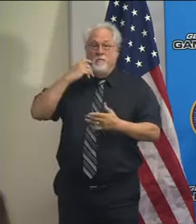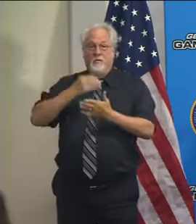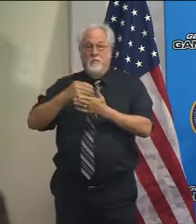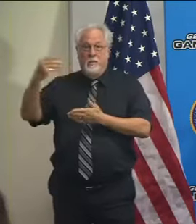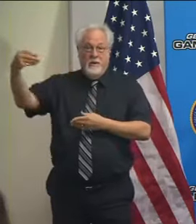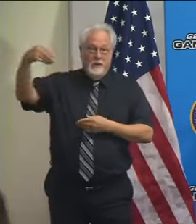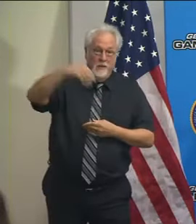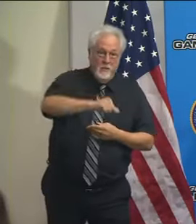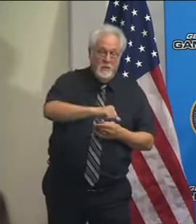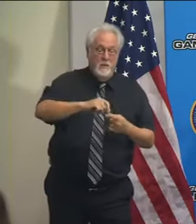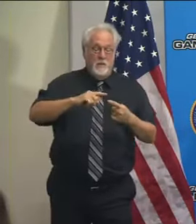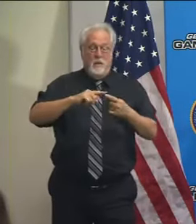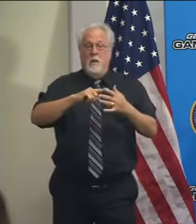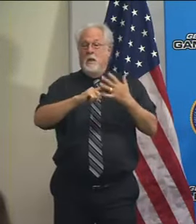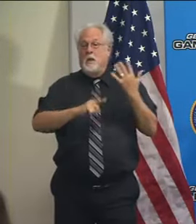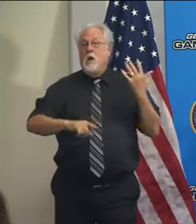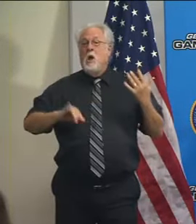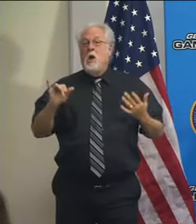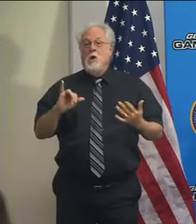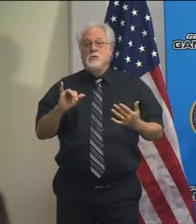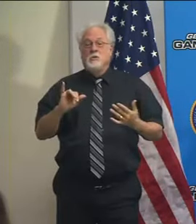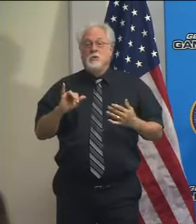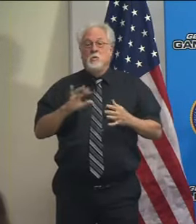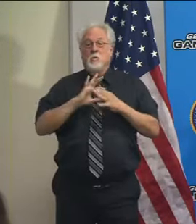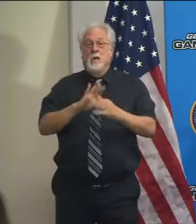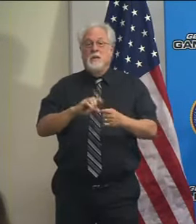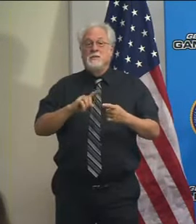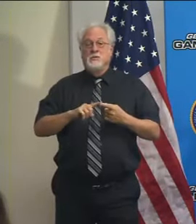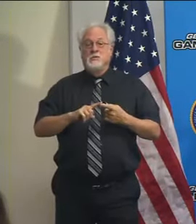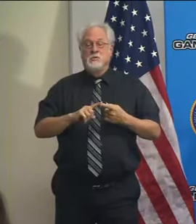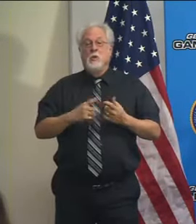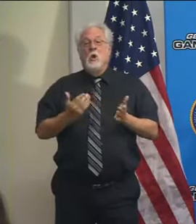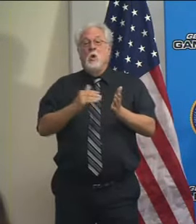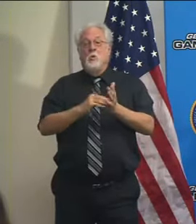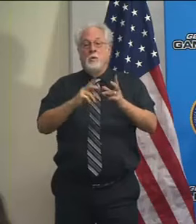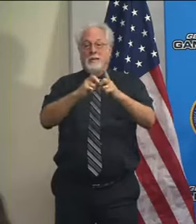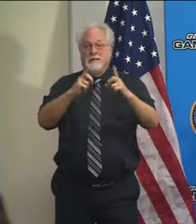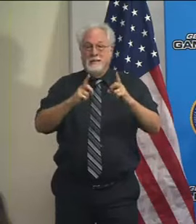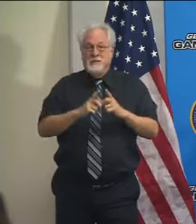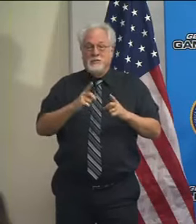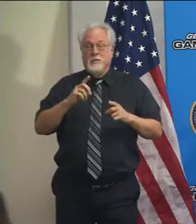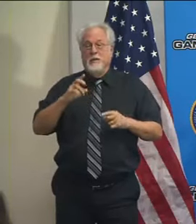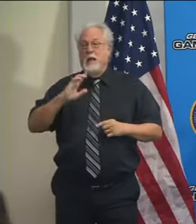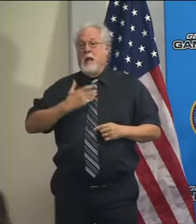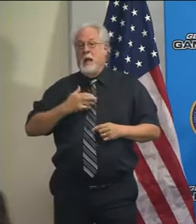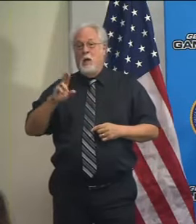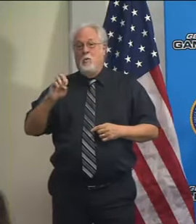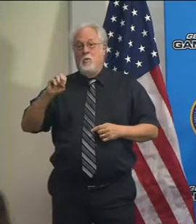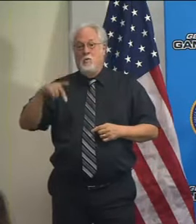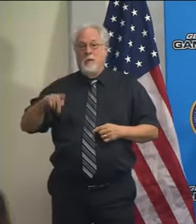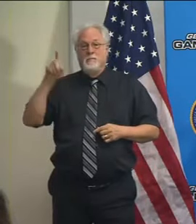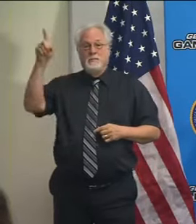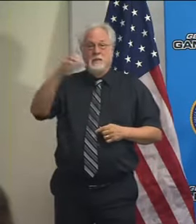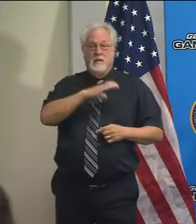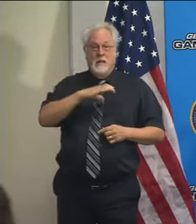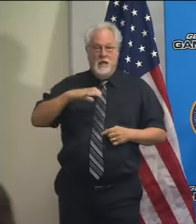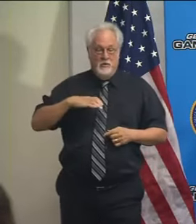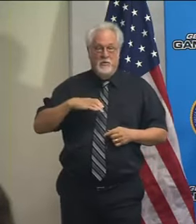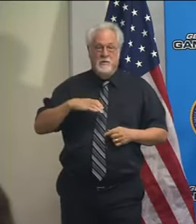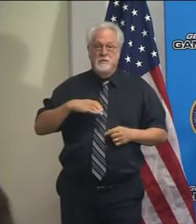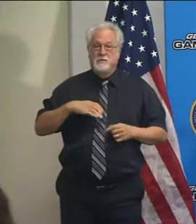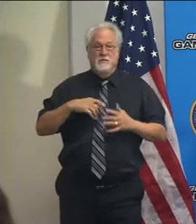for various things, but also as it relates to redistricting, our representation in Congress. There's just